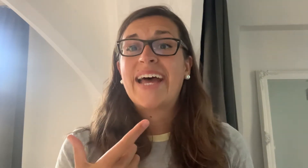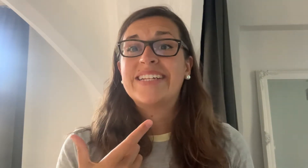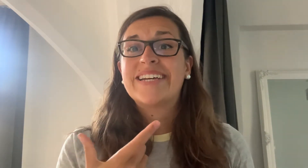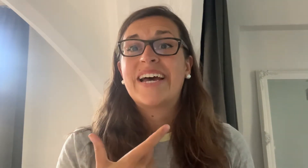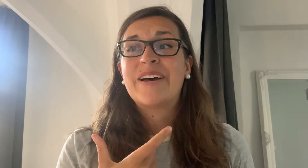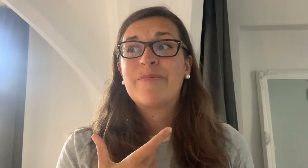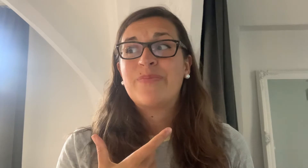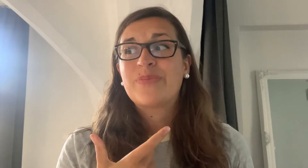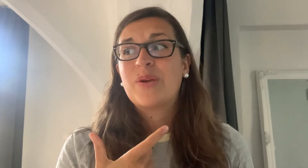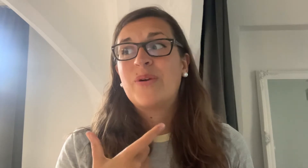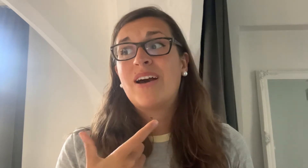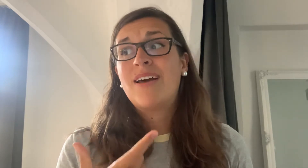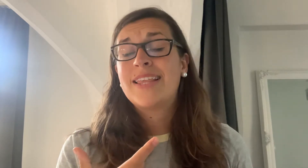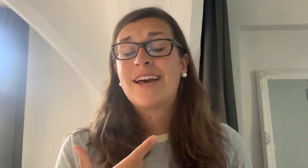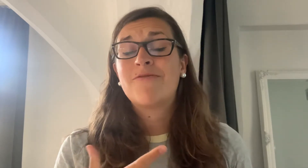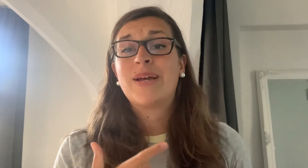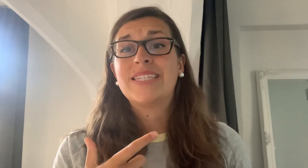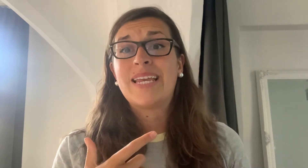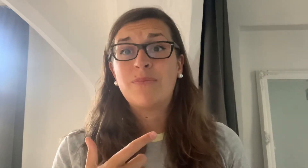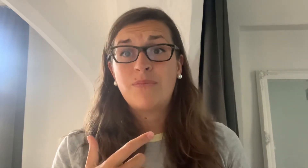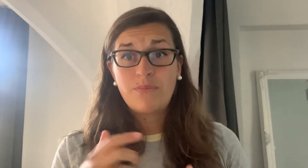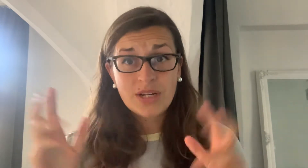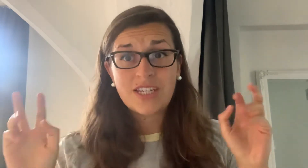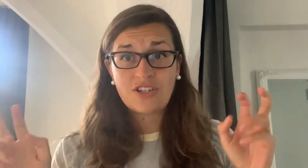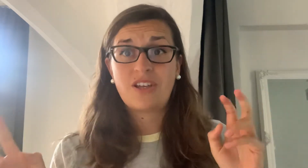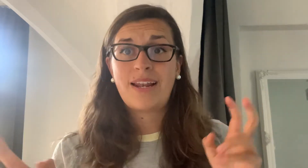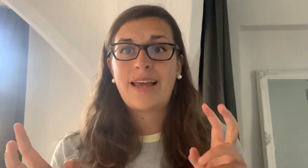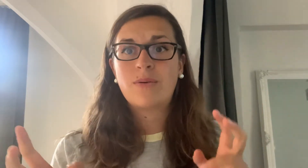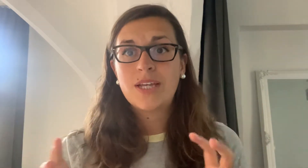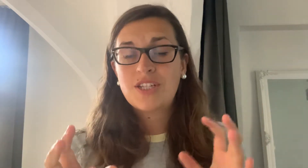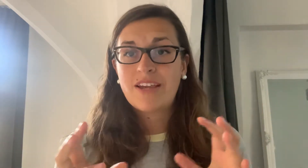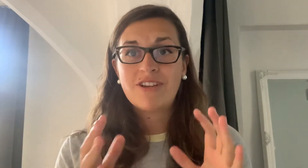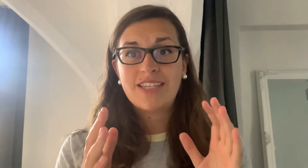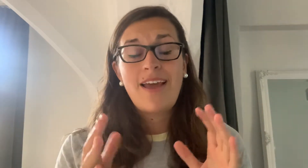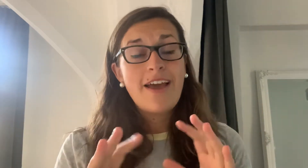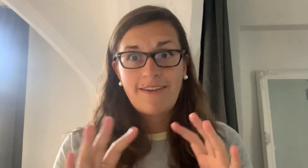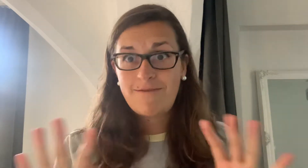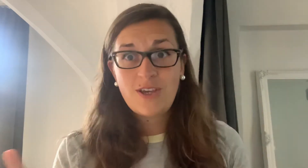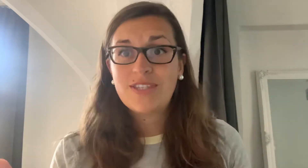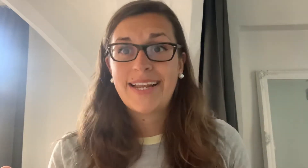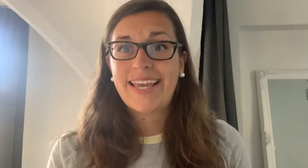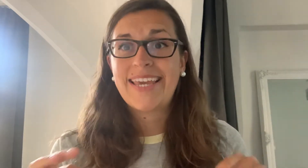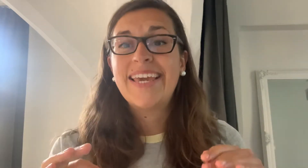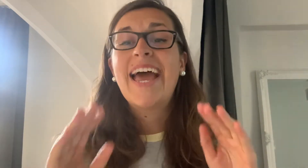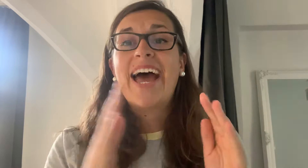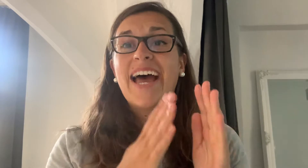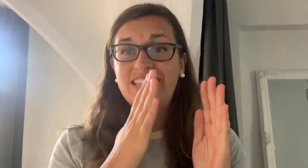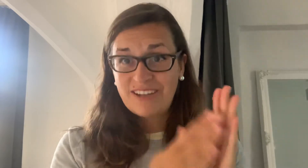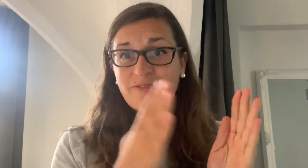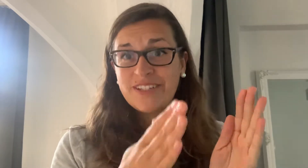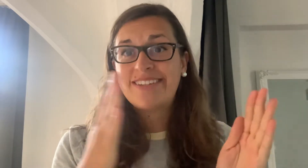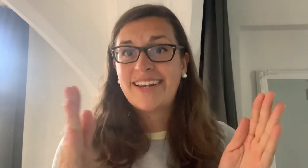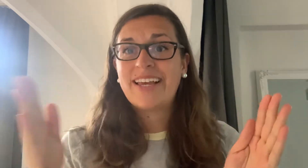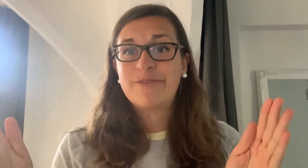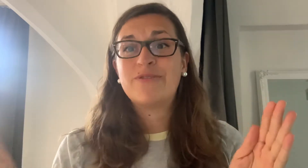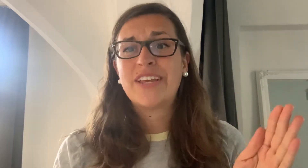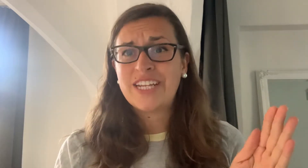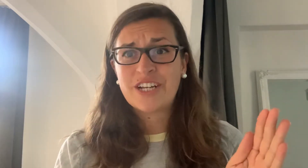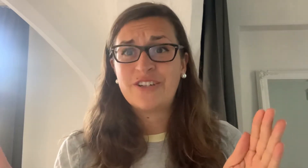and we are learning the alphabet in British Sign Language. There is, confusingly, a different sign language for each